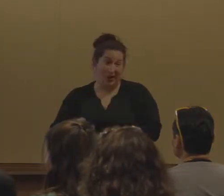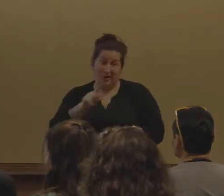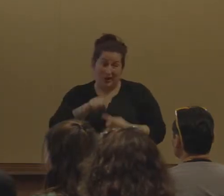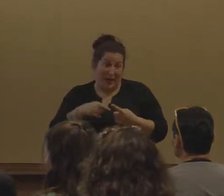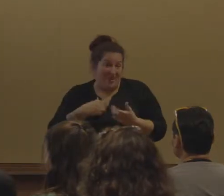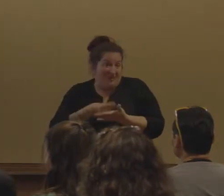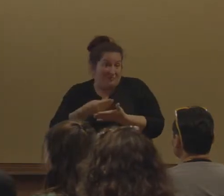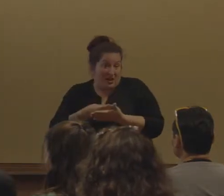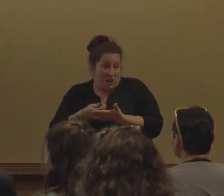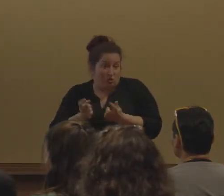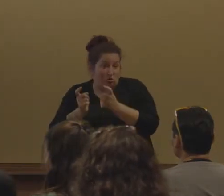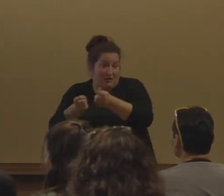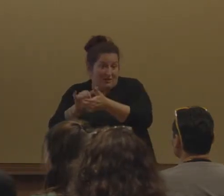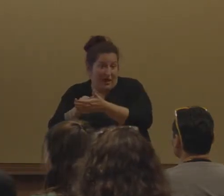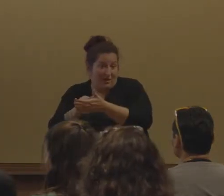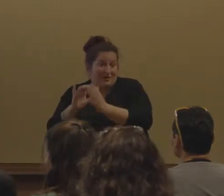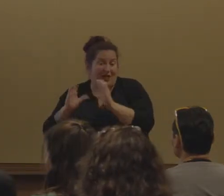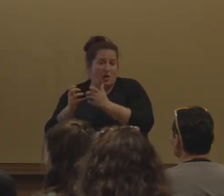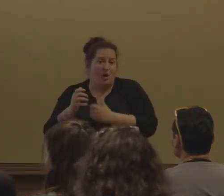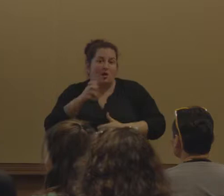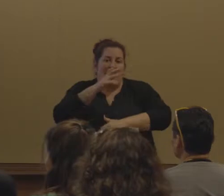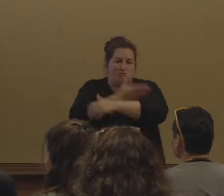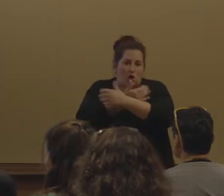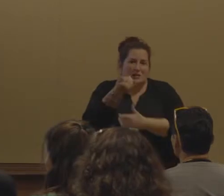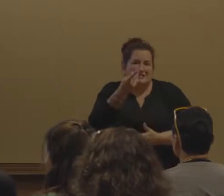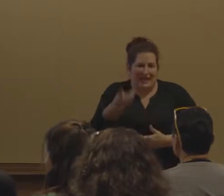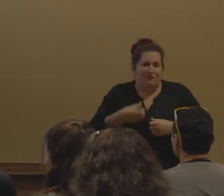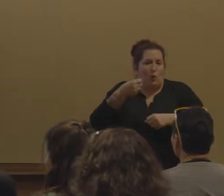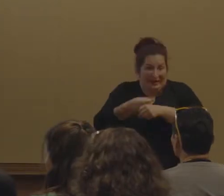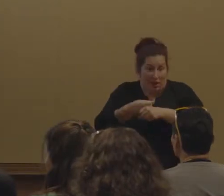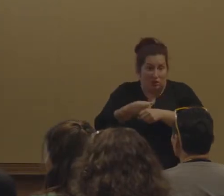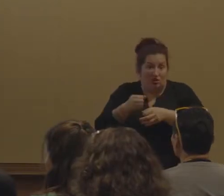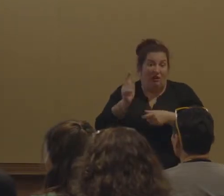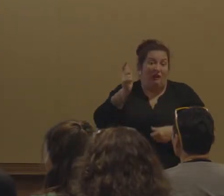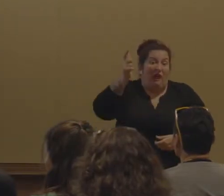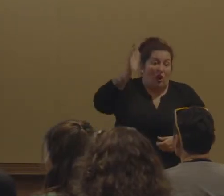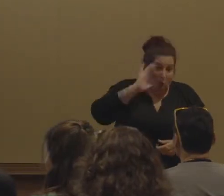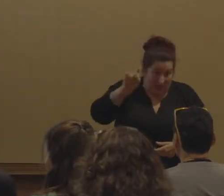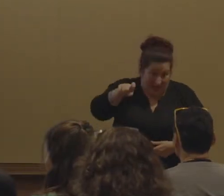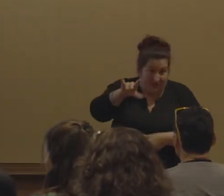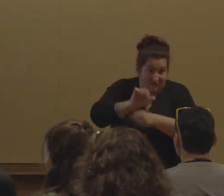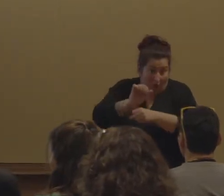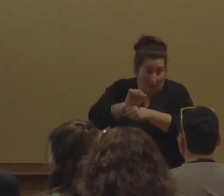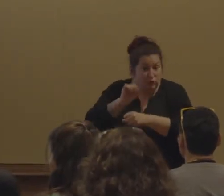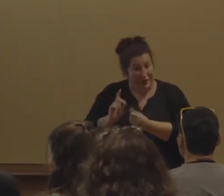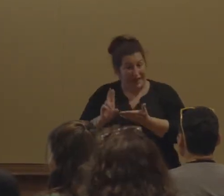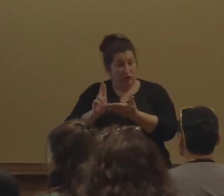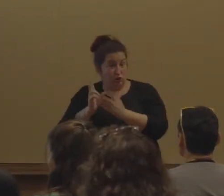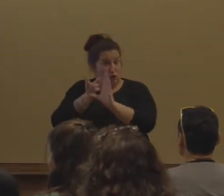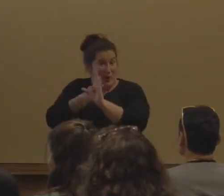So my daughter is several years from employment. Should I be on the wait list now? Or should I wait?